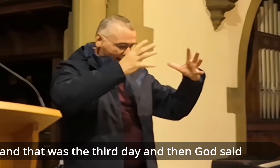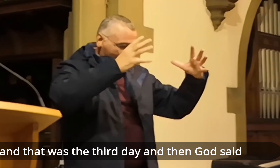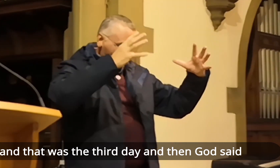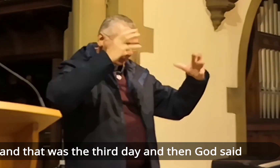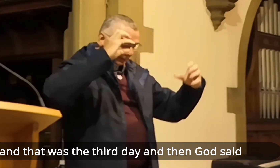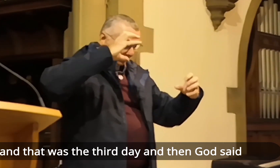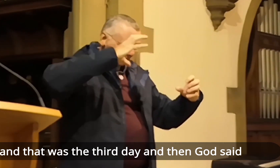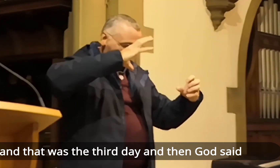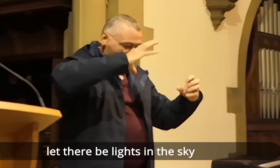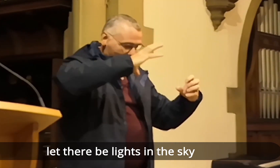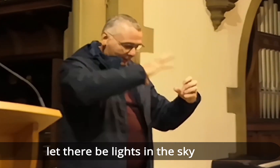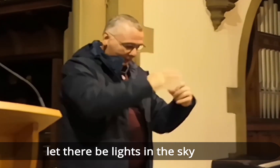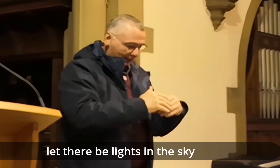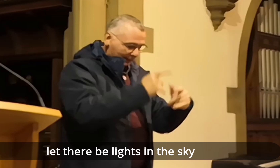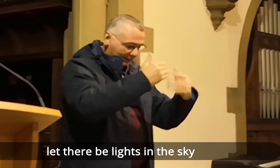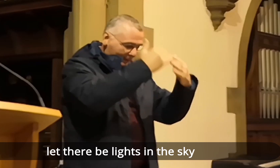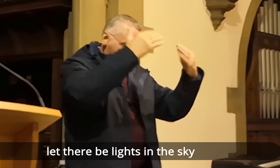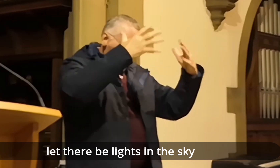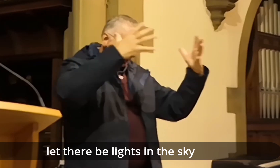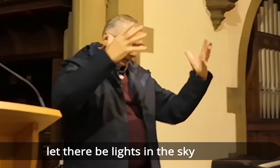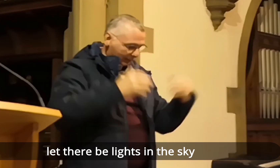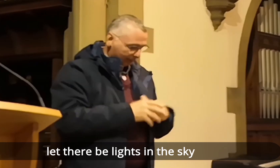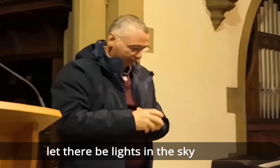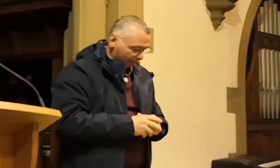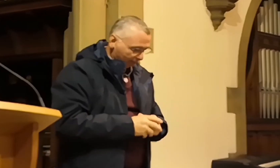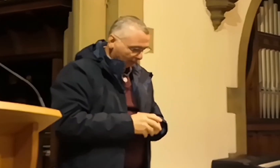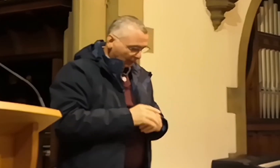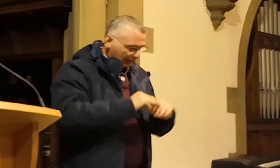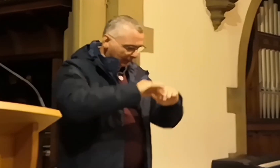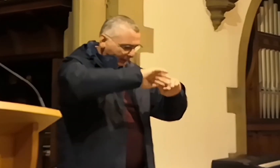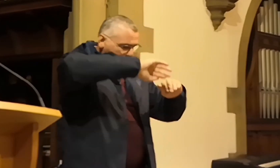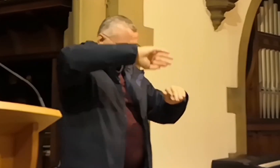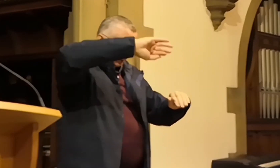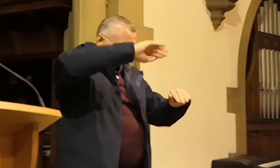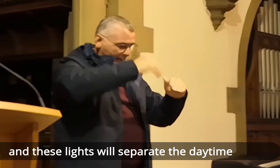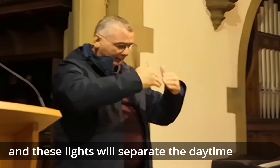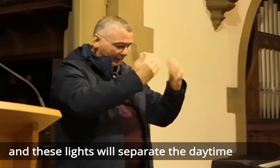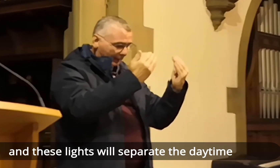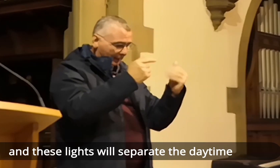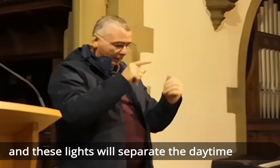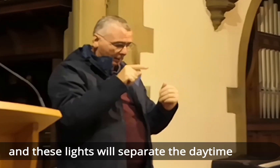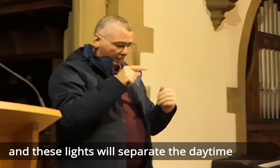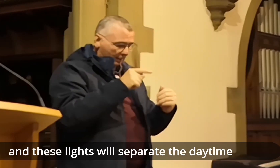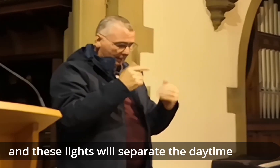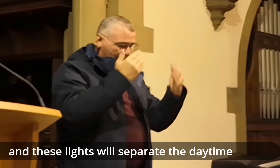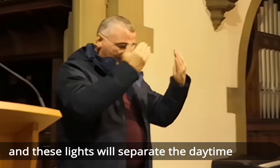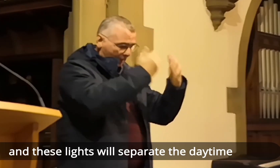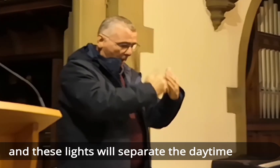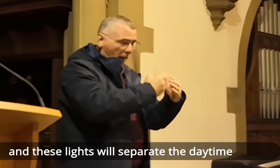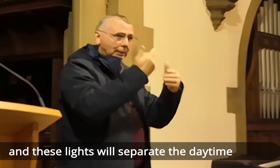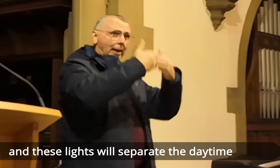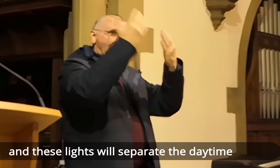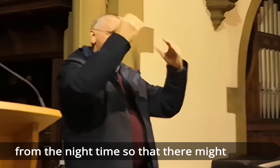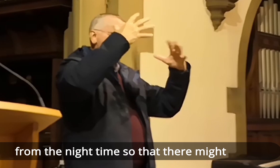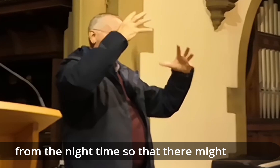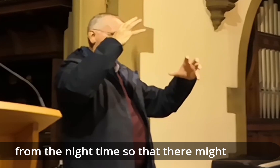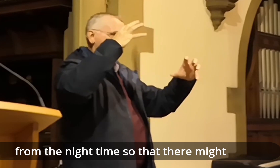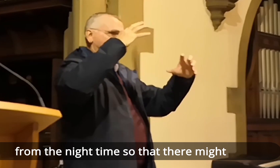God said, let there be lights in the sky, and these lights will separate the daytime from the